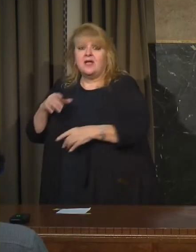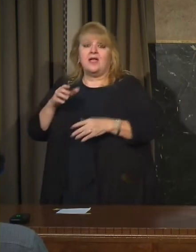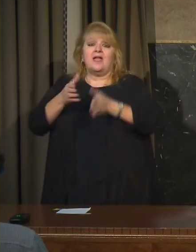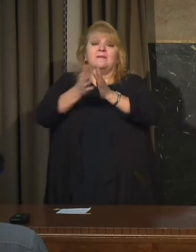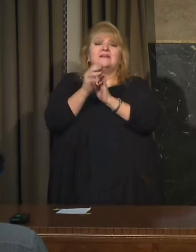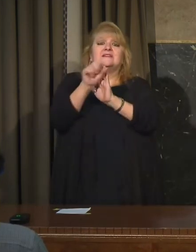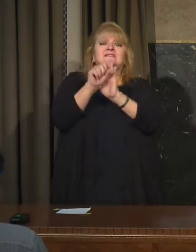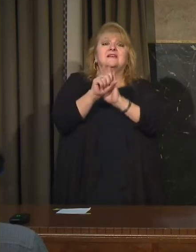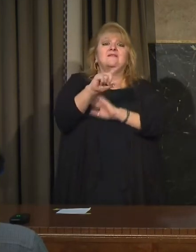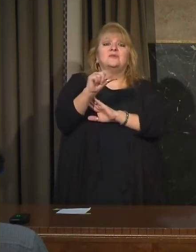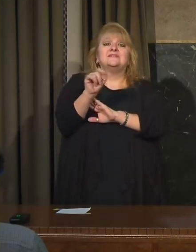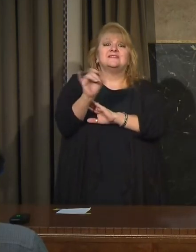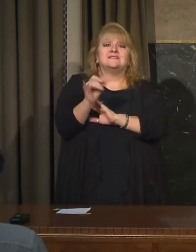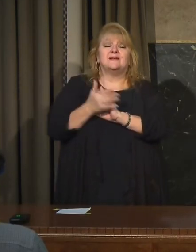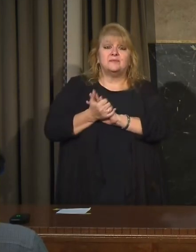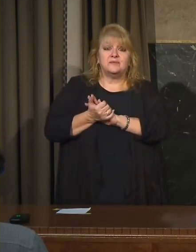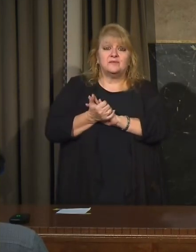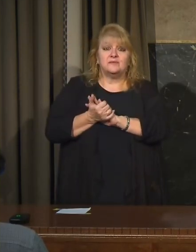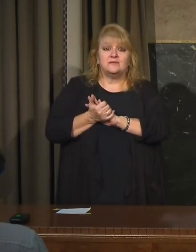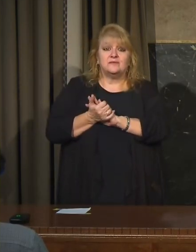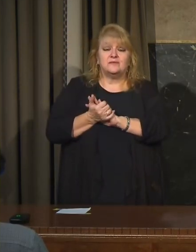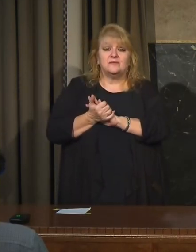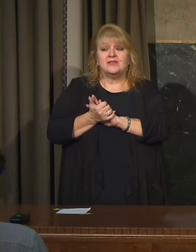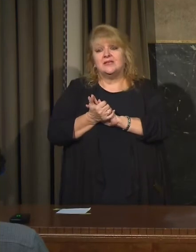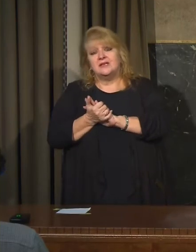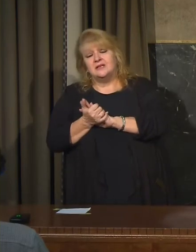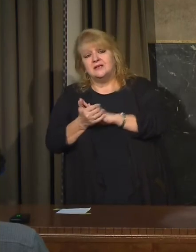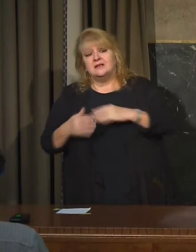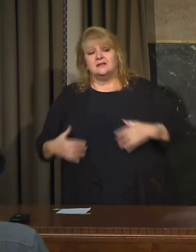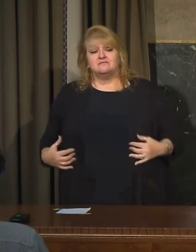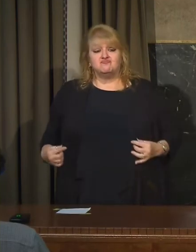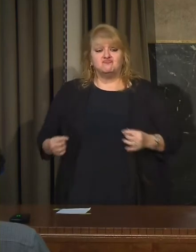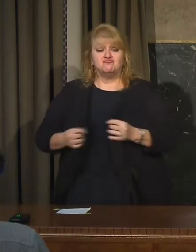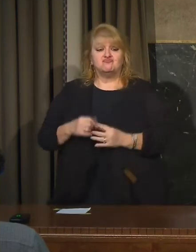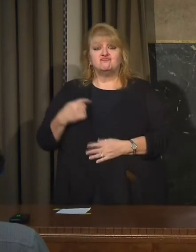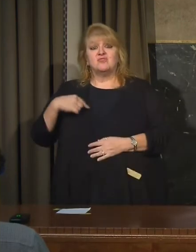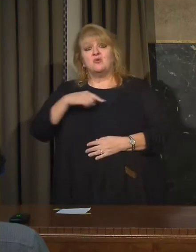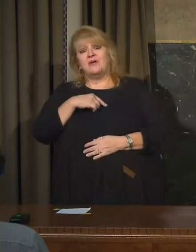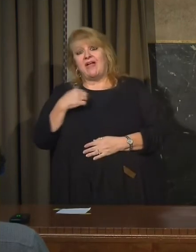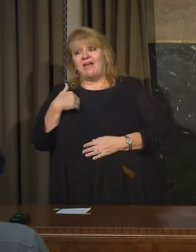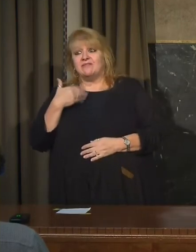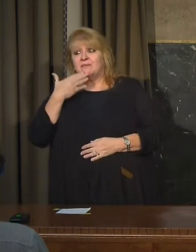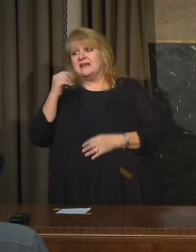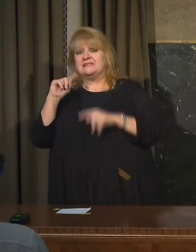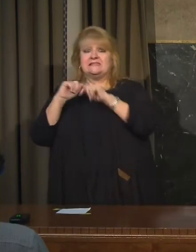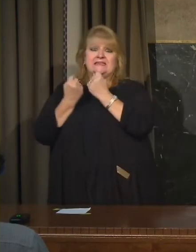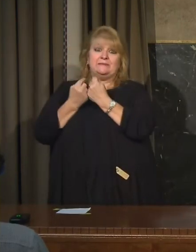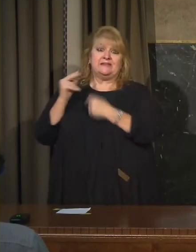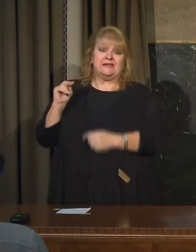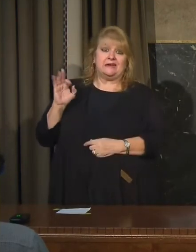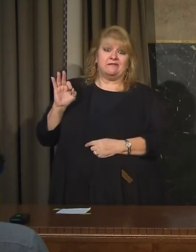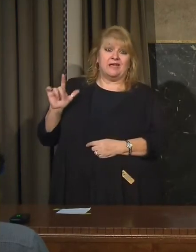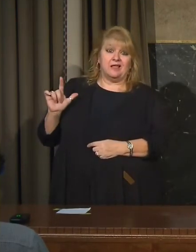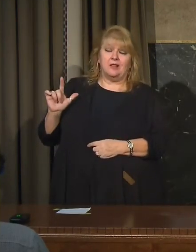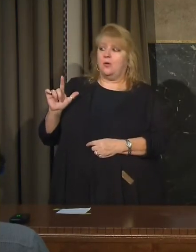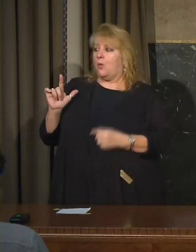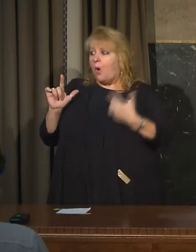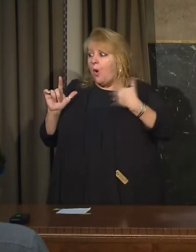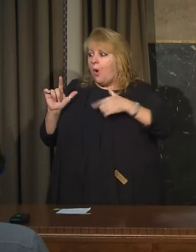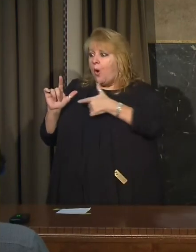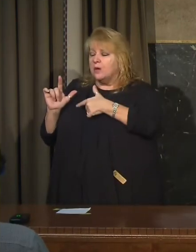bad. We've got, like, the playoffs are starting, we've got the best team in the NFL, and there's a lot going on the good and the bad.